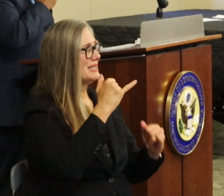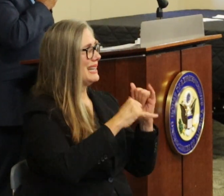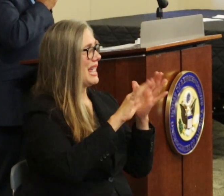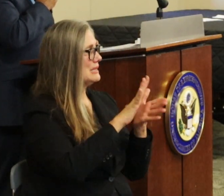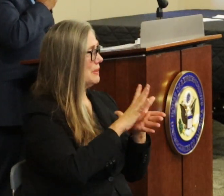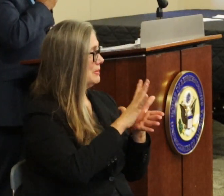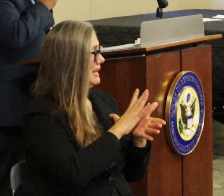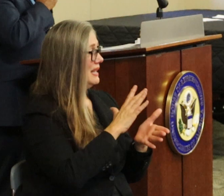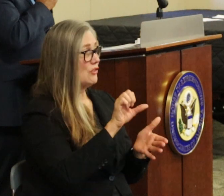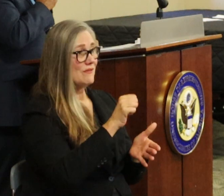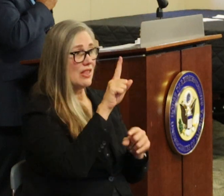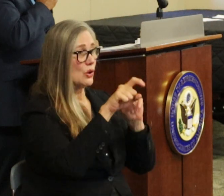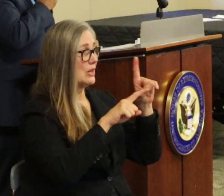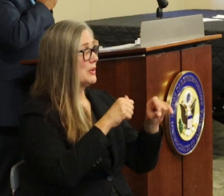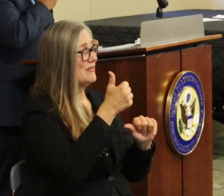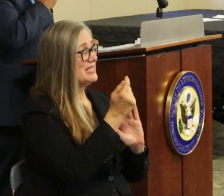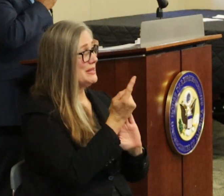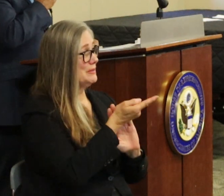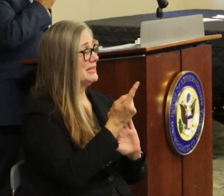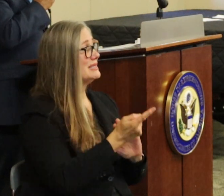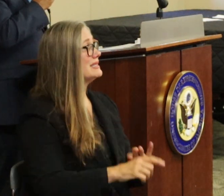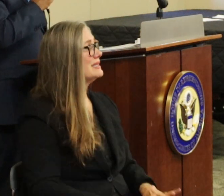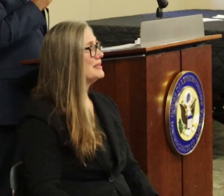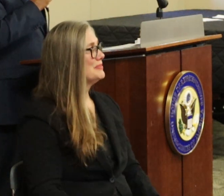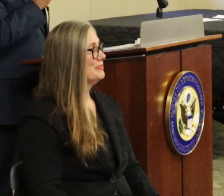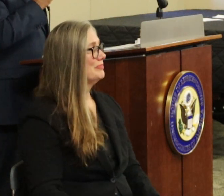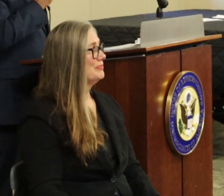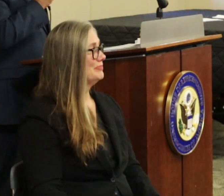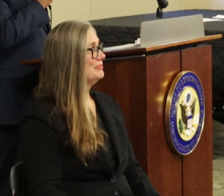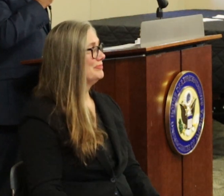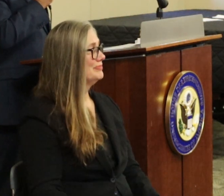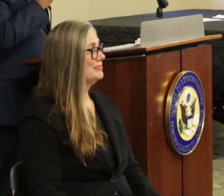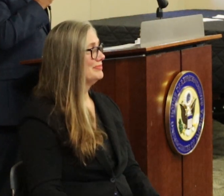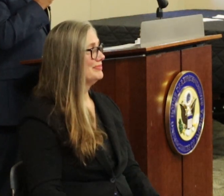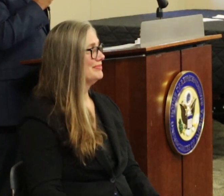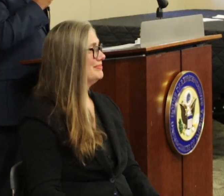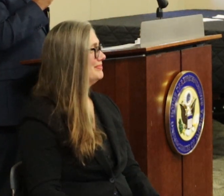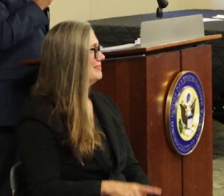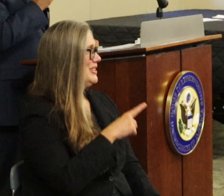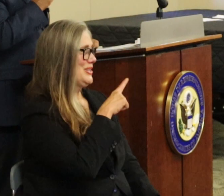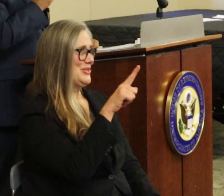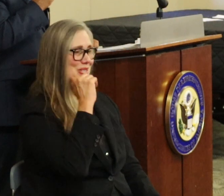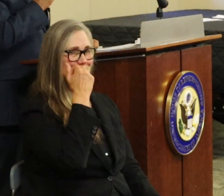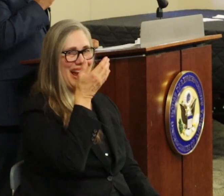have a burning question to ask, we have about 10 minutes left. You can grab one for Esme or... You're a shy crowd, aren't